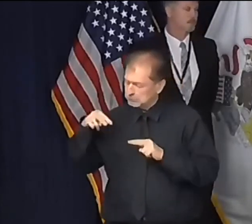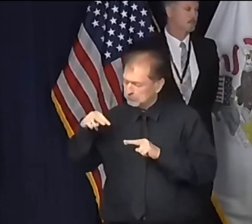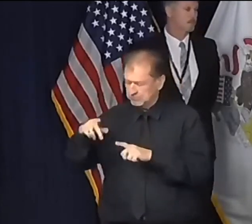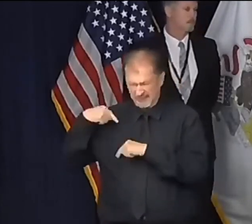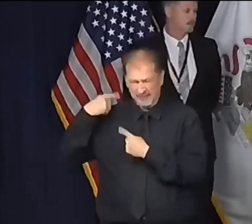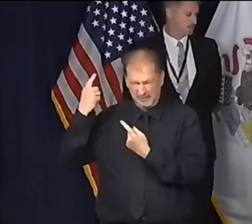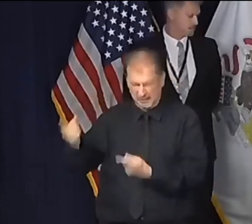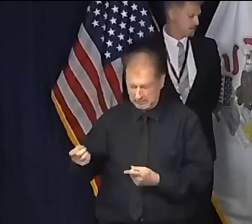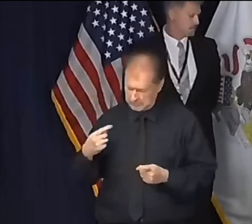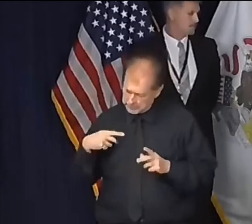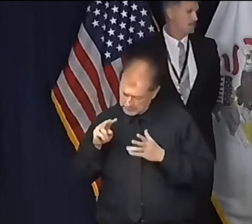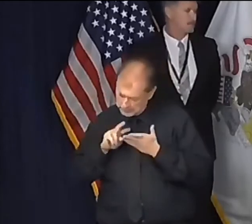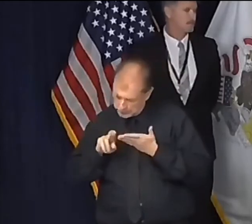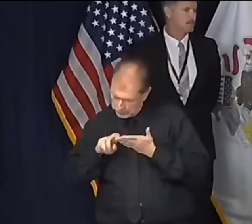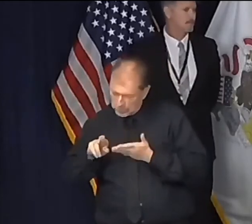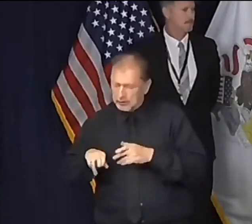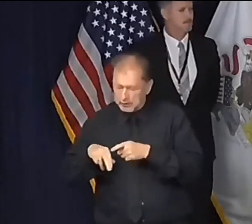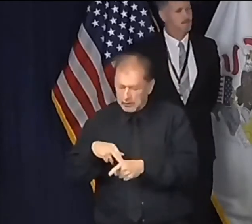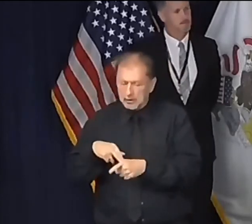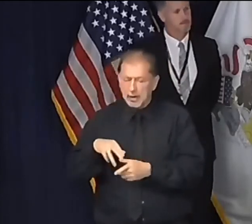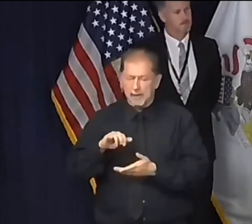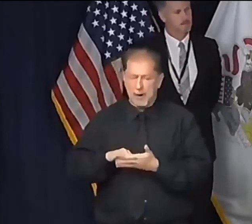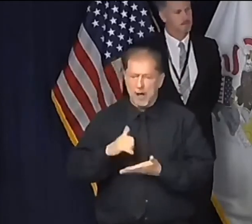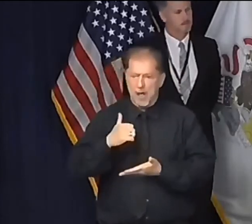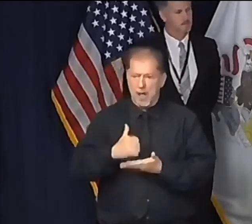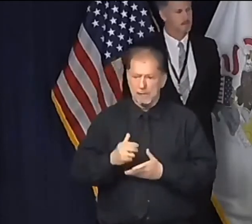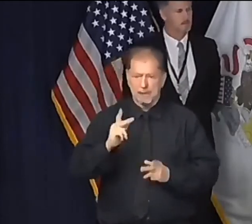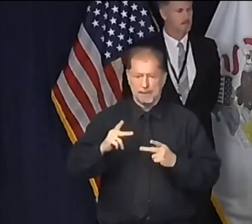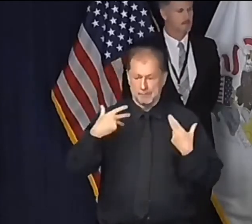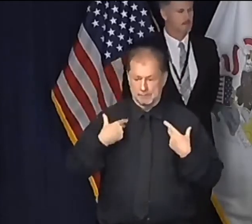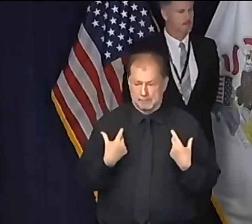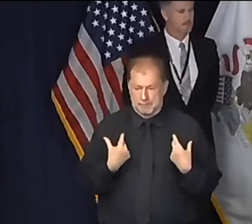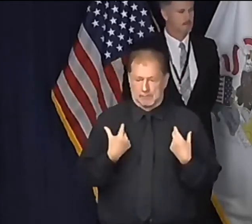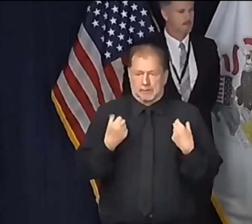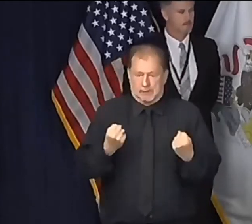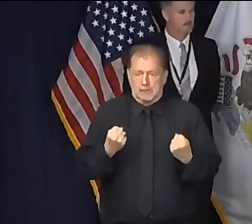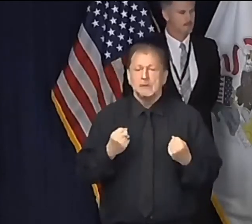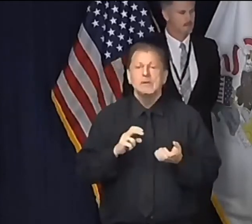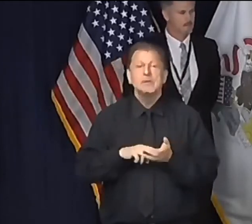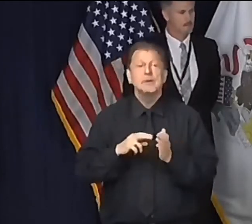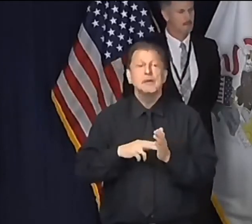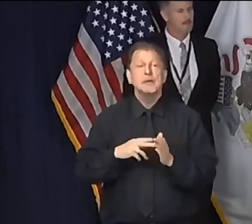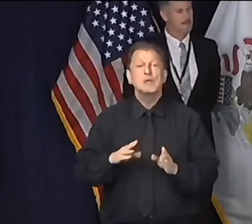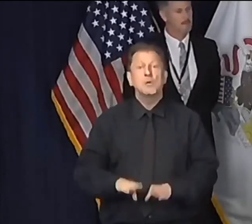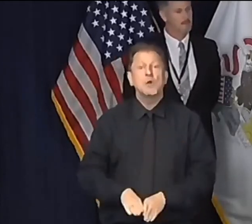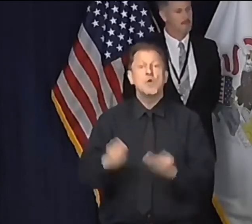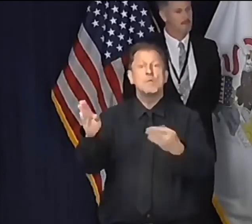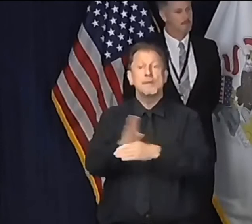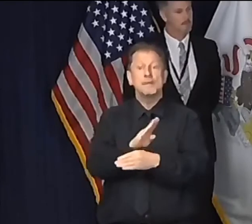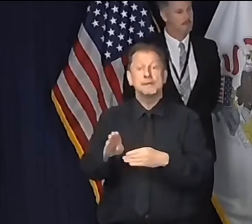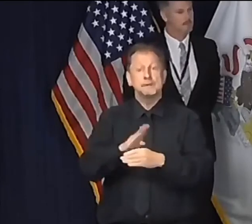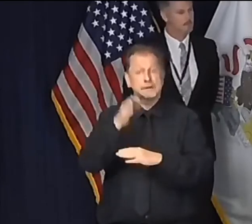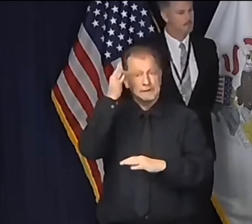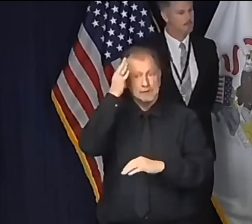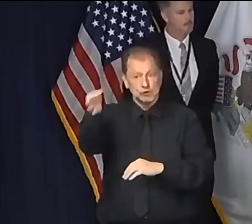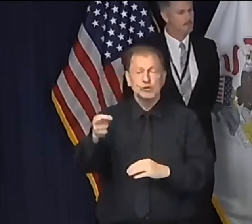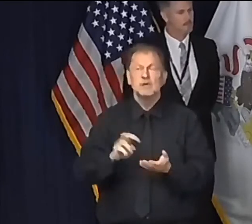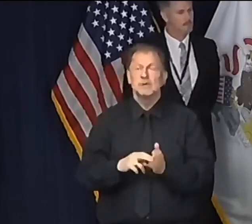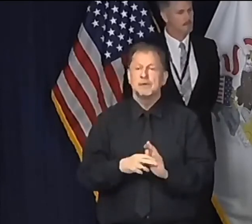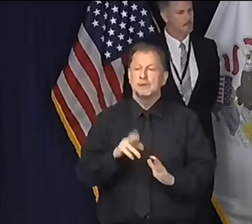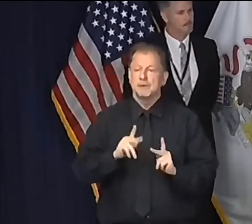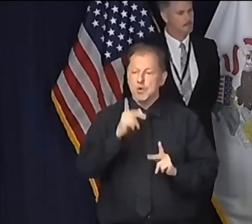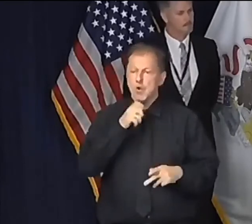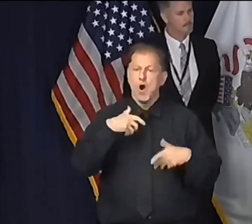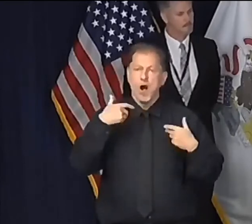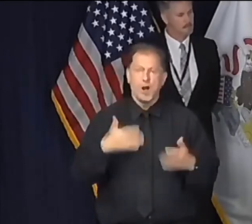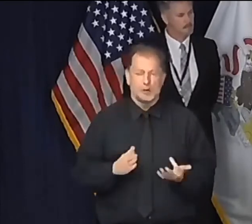that this will help us going forward with the restarting of the economy. The idea that there will be people who've gone through the